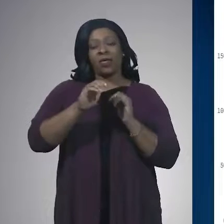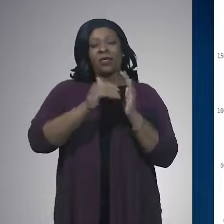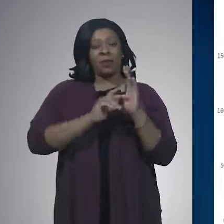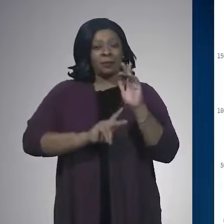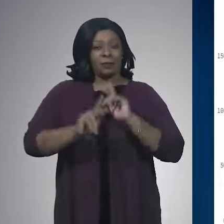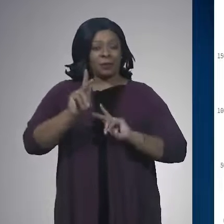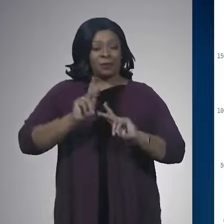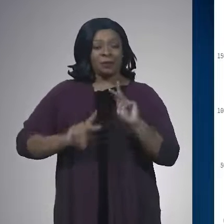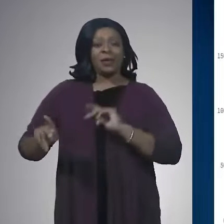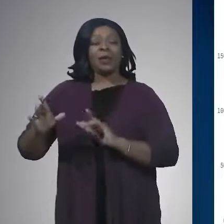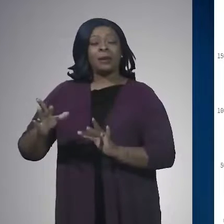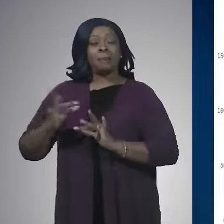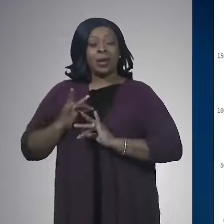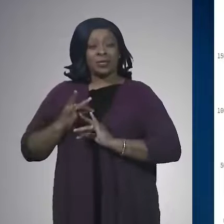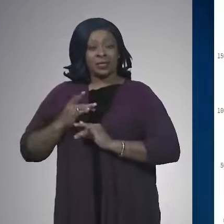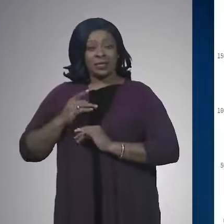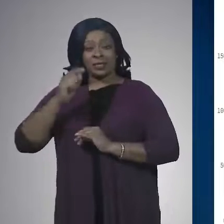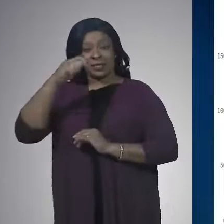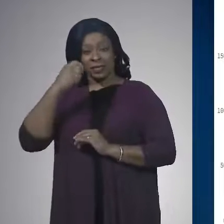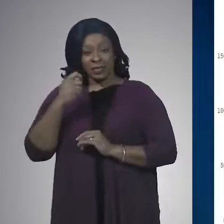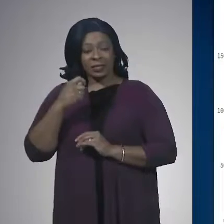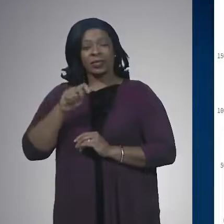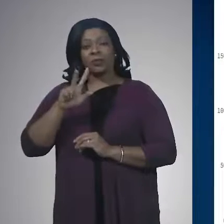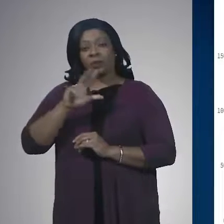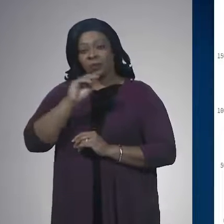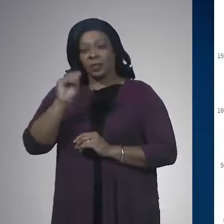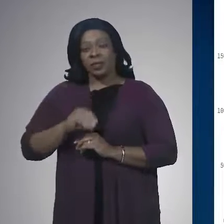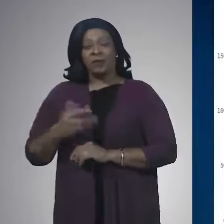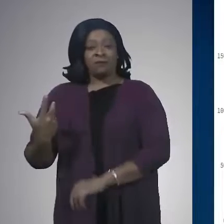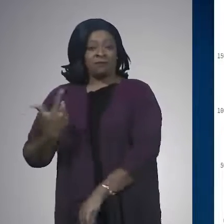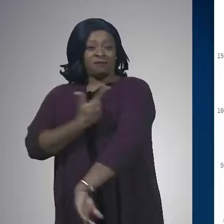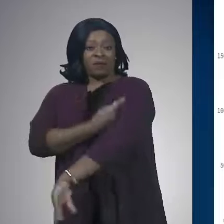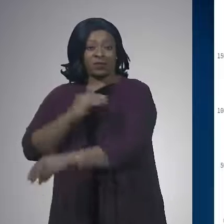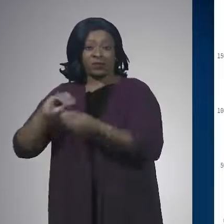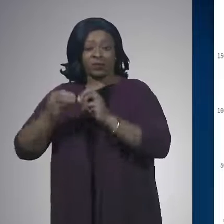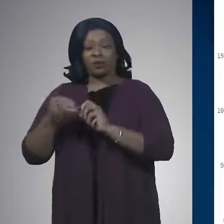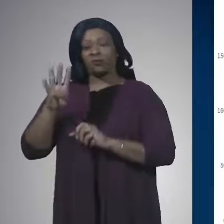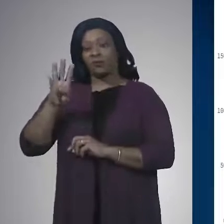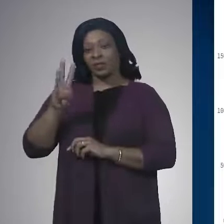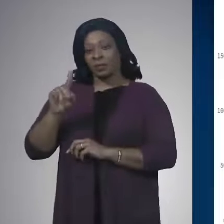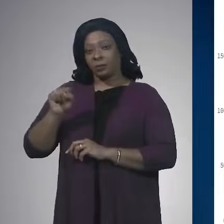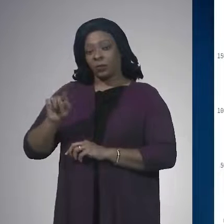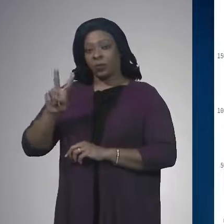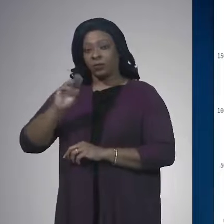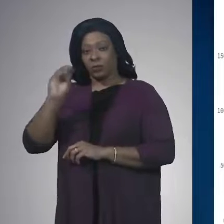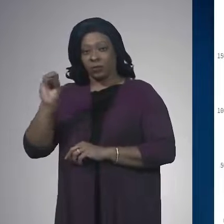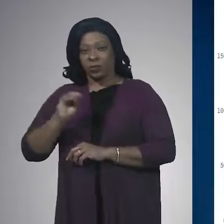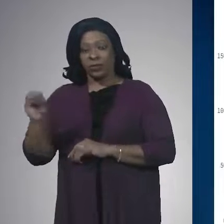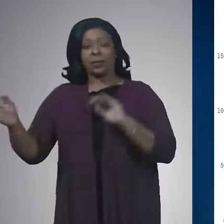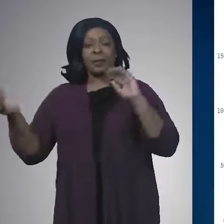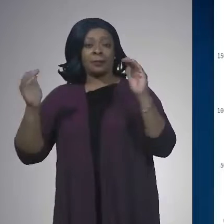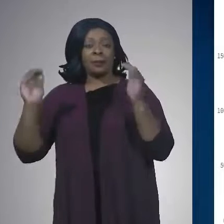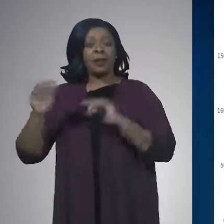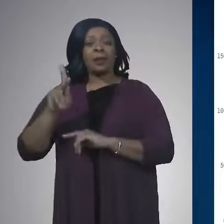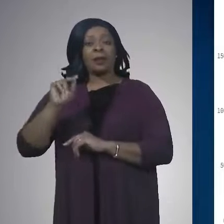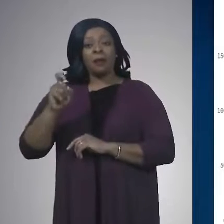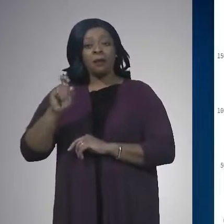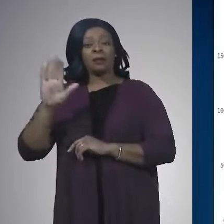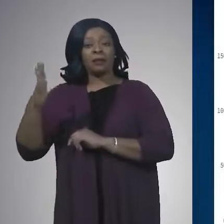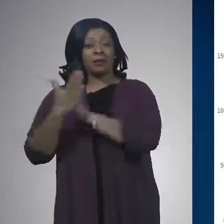test positivity rate of 3%, and a vaccination rate of 46.2%, compared to Knox County